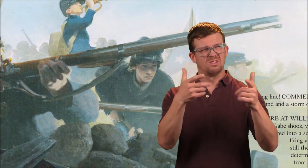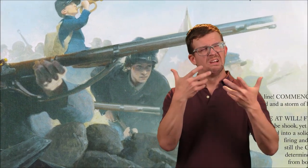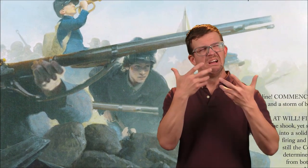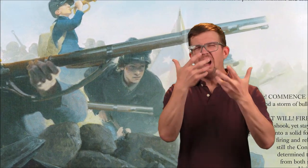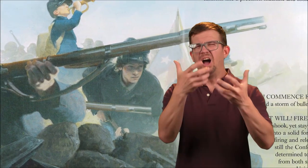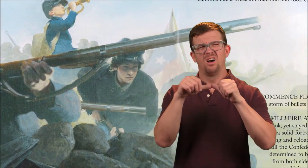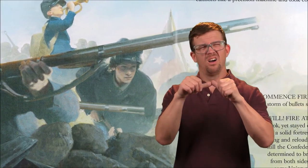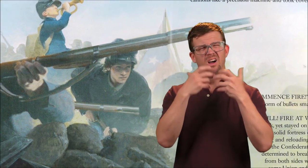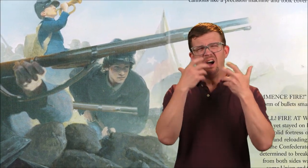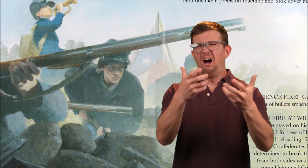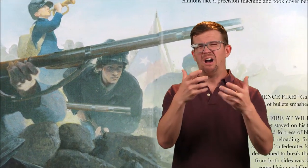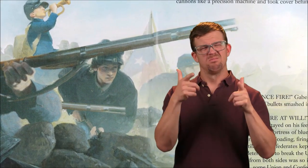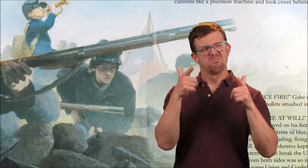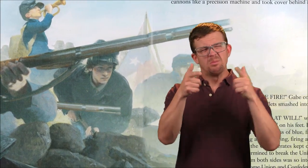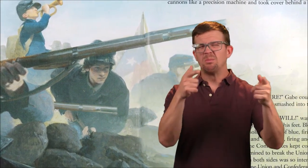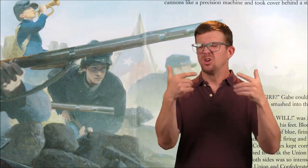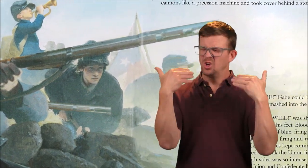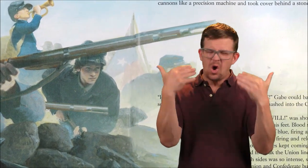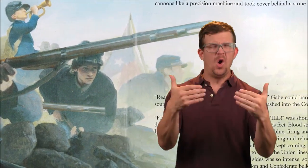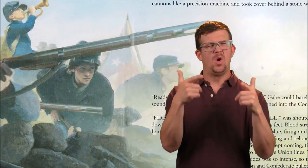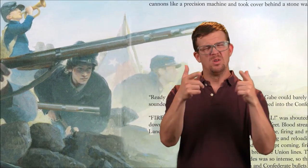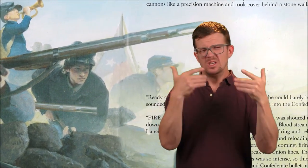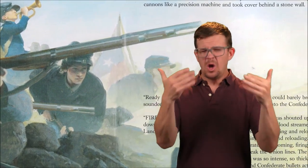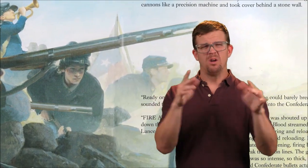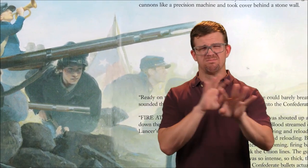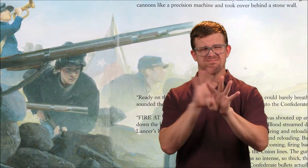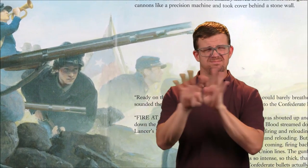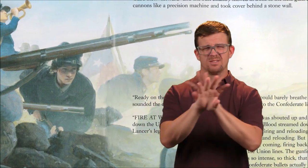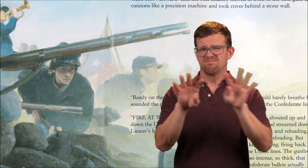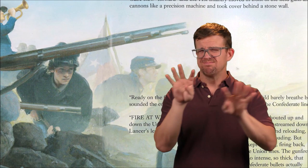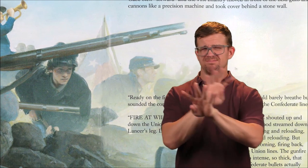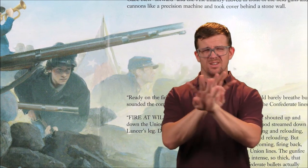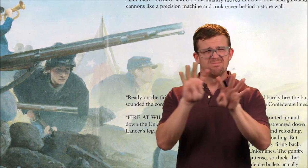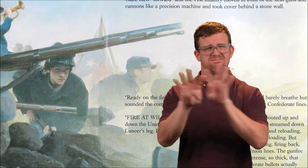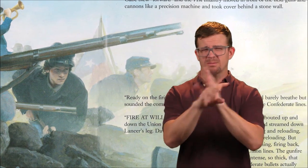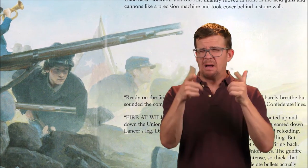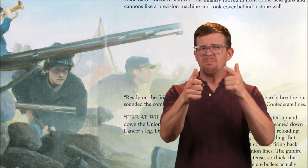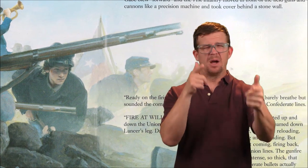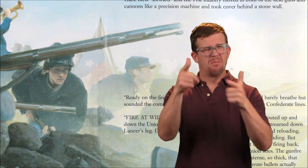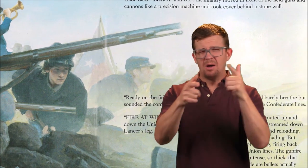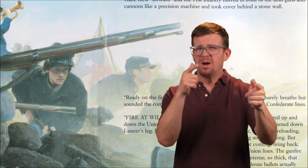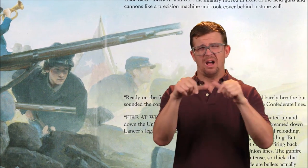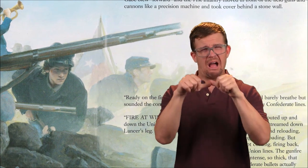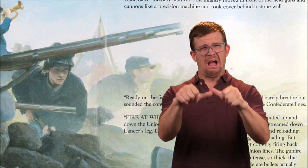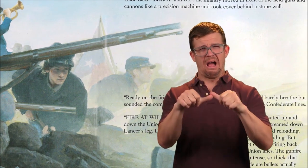will! Fire at will!" was shouted up and down the Union lines.